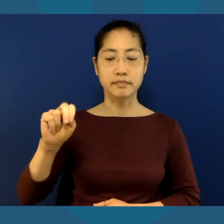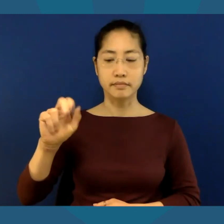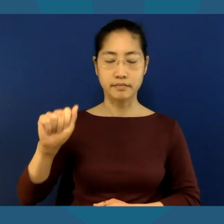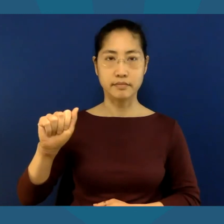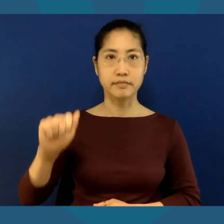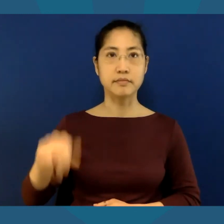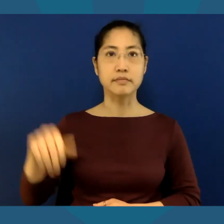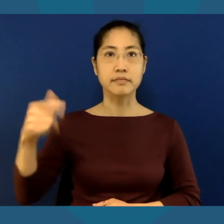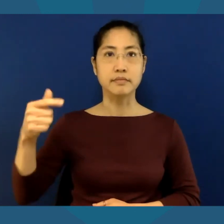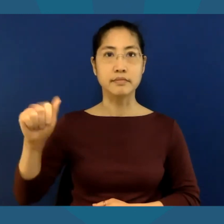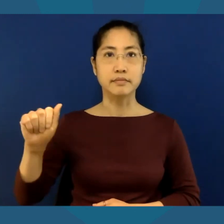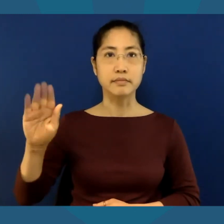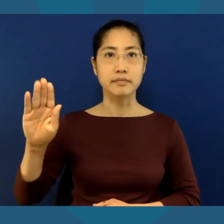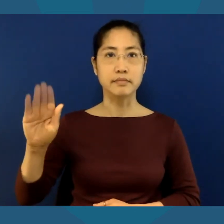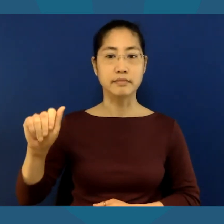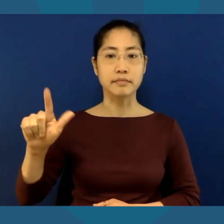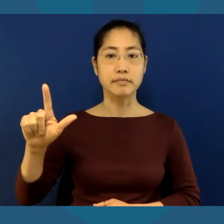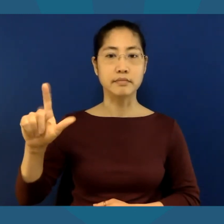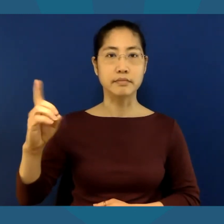Rosanna Gabaldon.